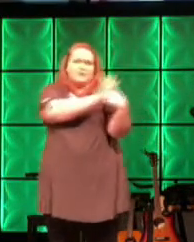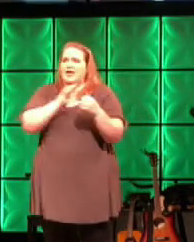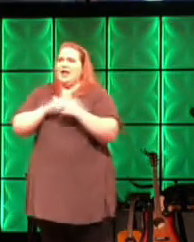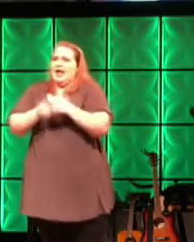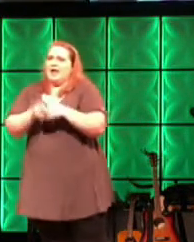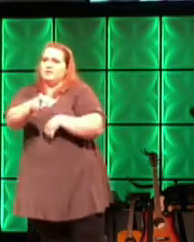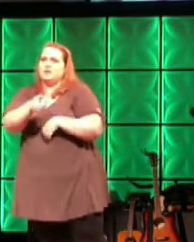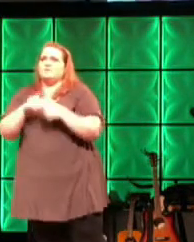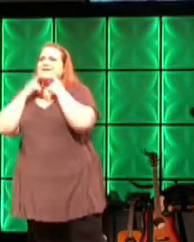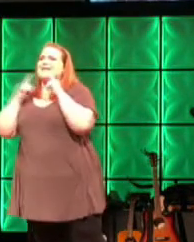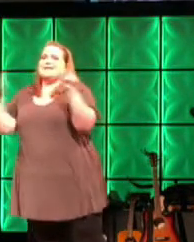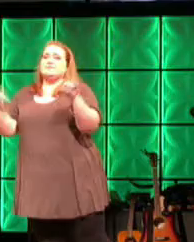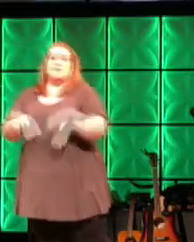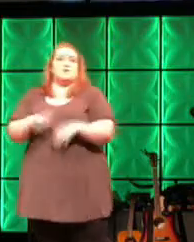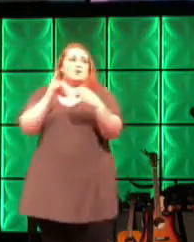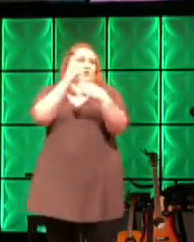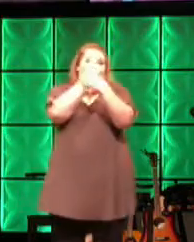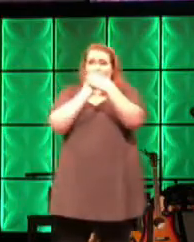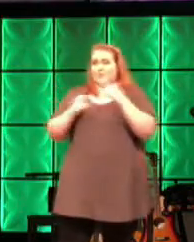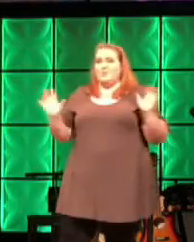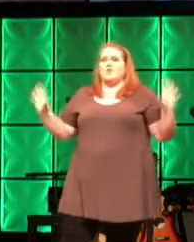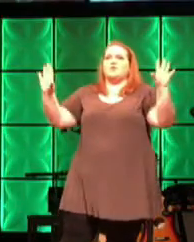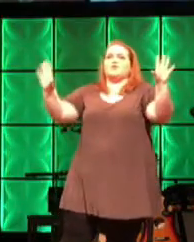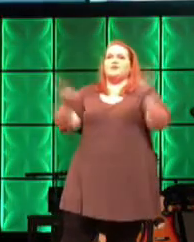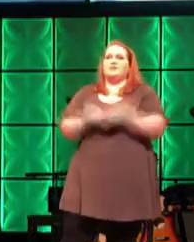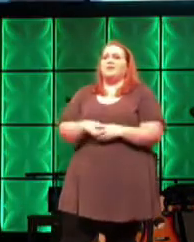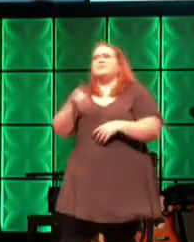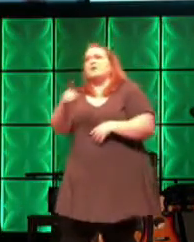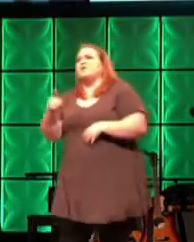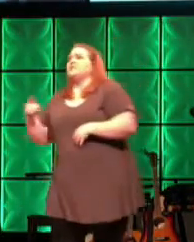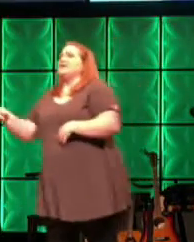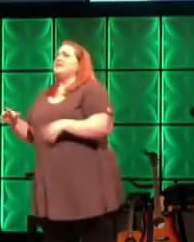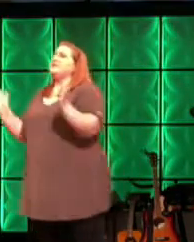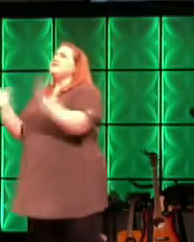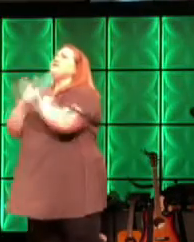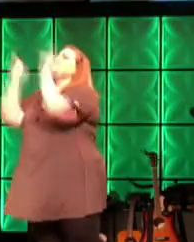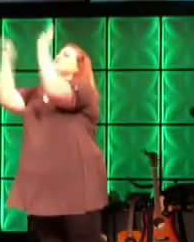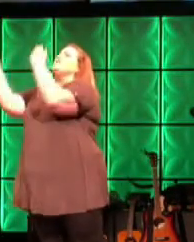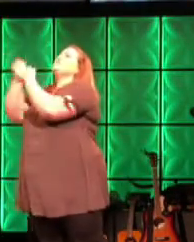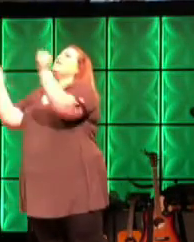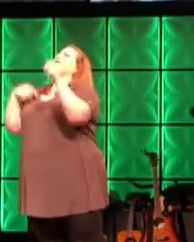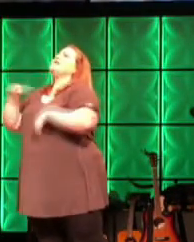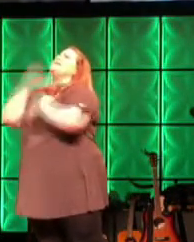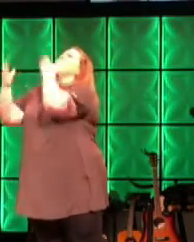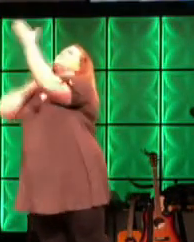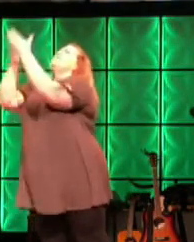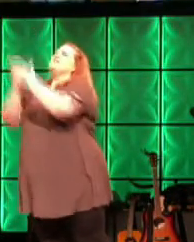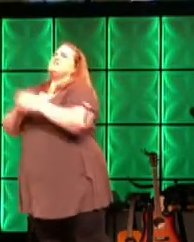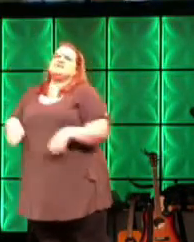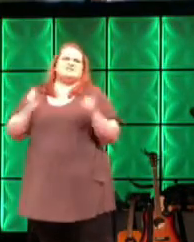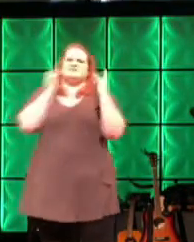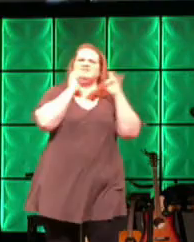would answer both crowds. Both the Hosanna save us cry and the